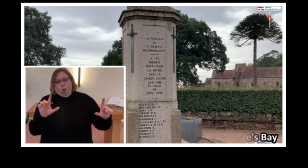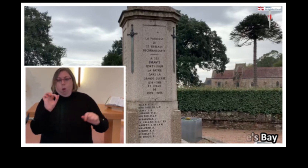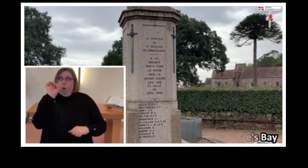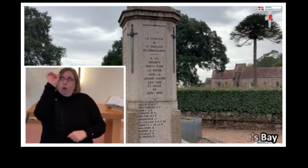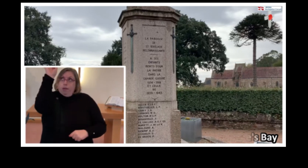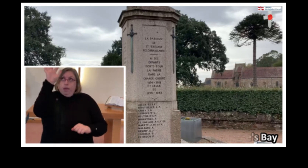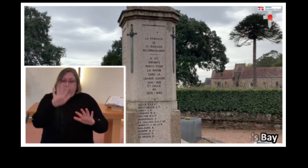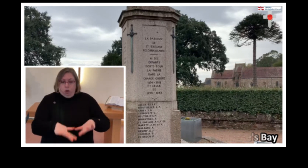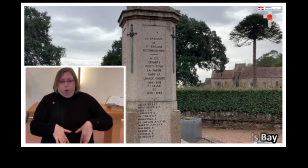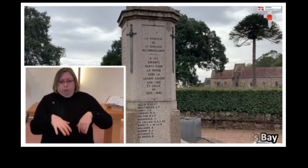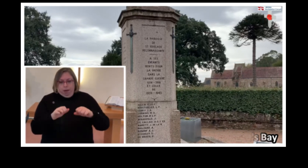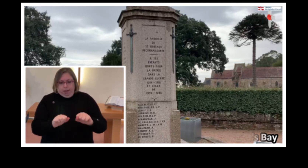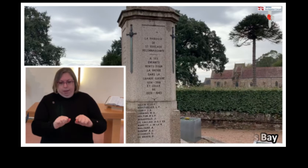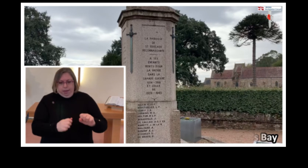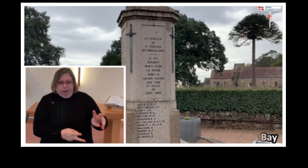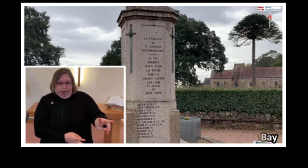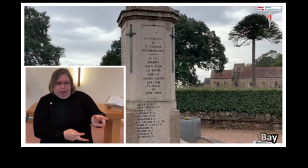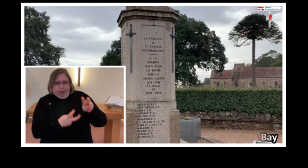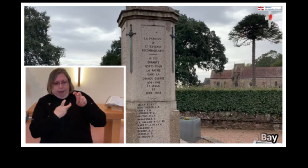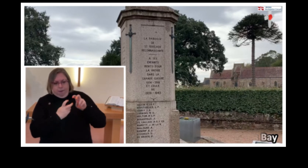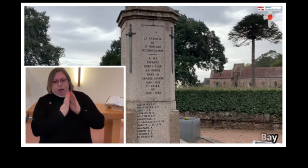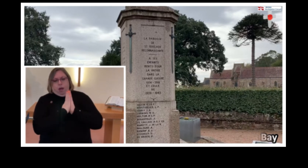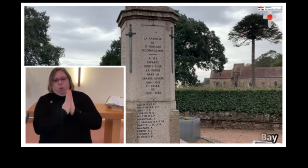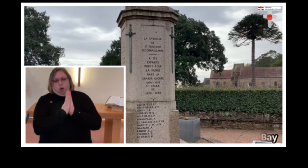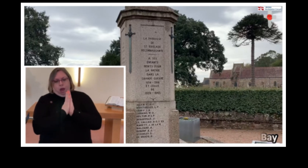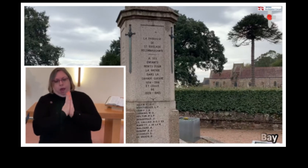mercy, hear our prayer.